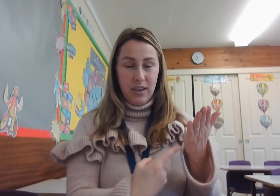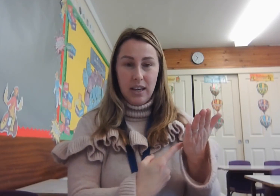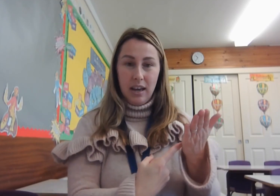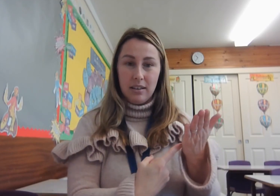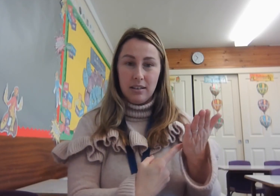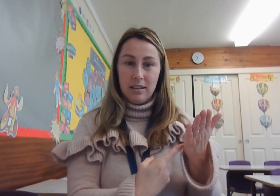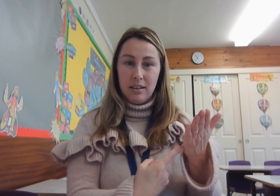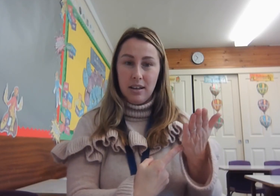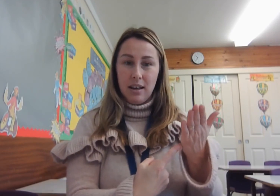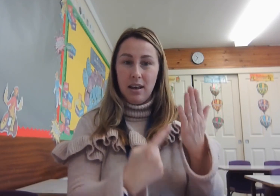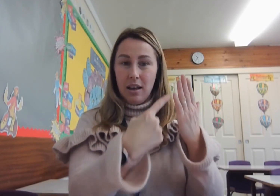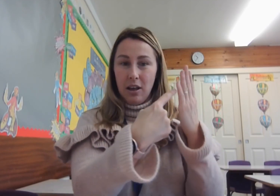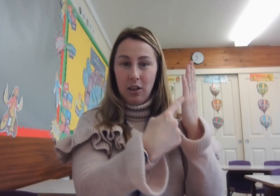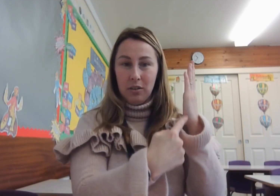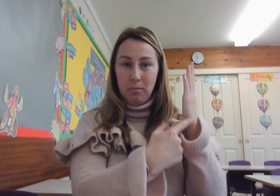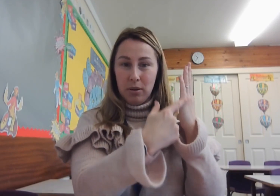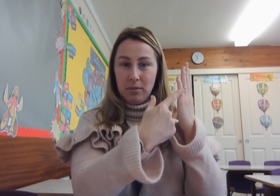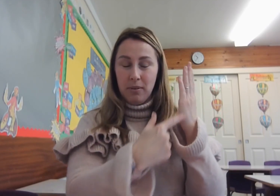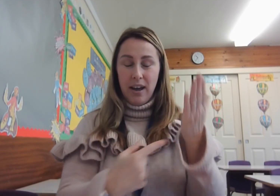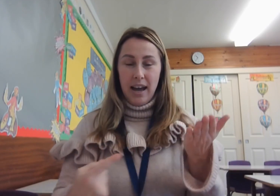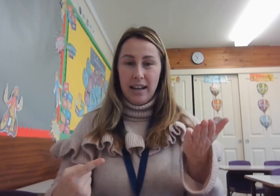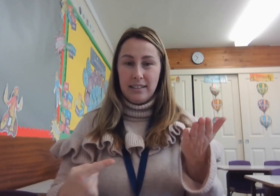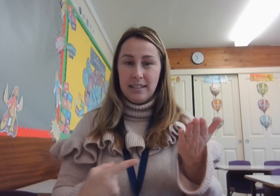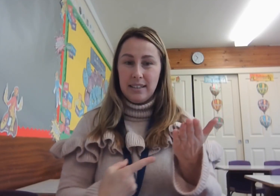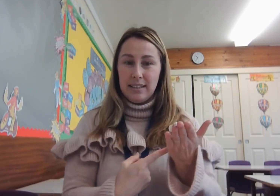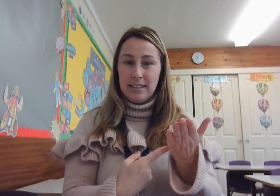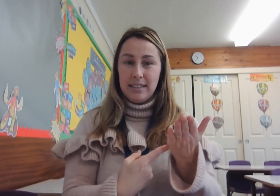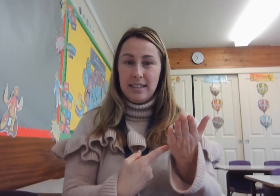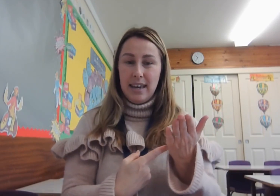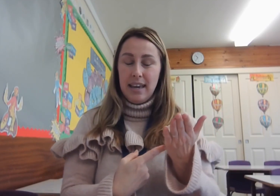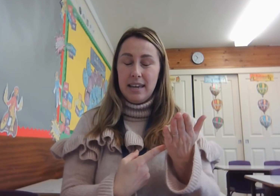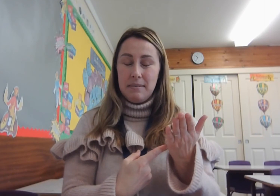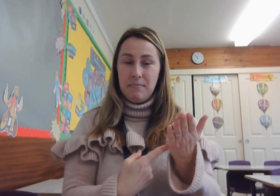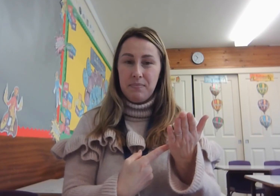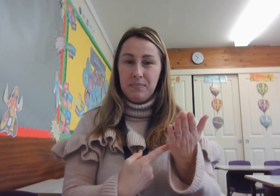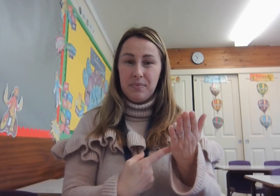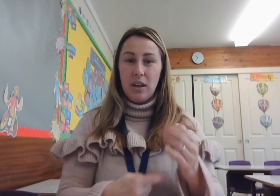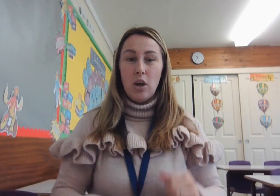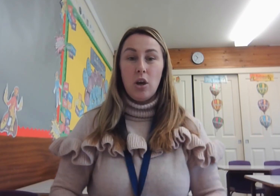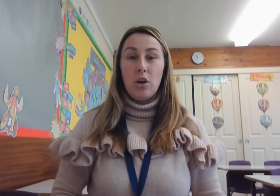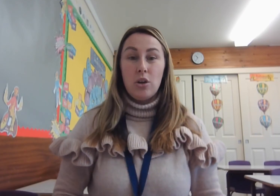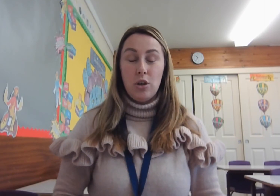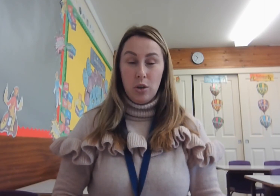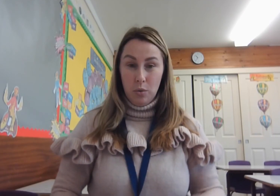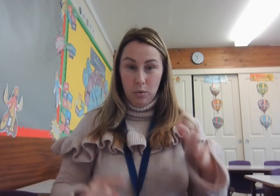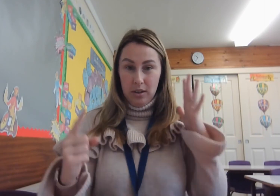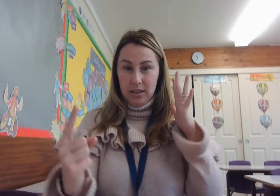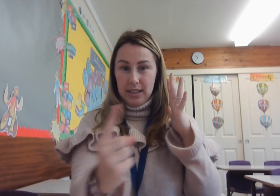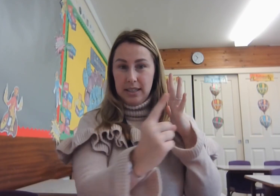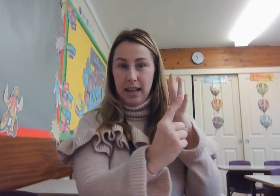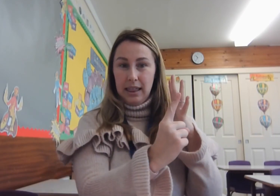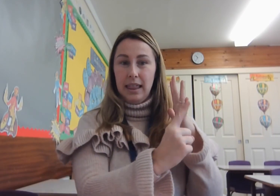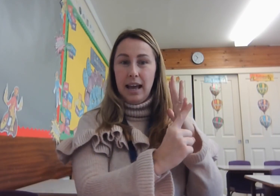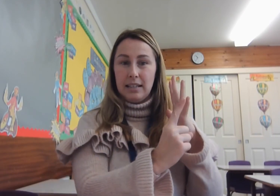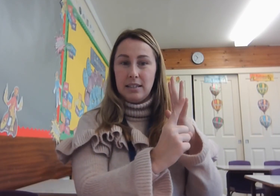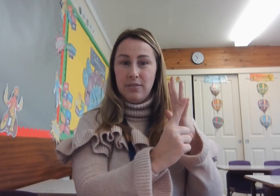finger along the bottom of our hand, T. U is our last